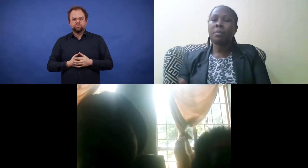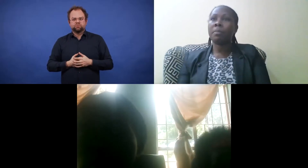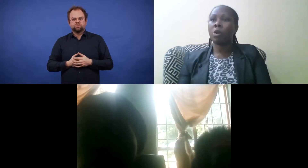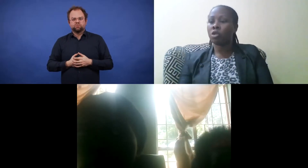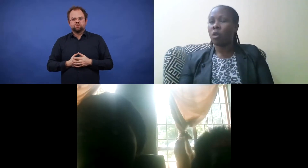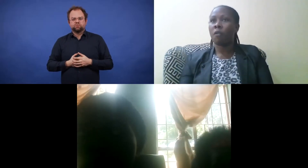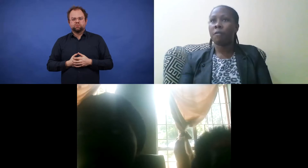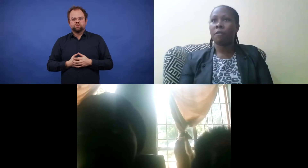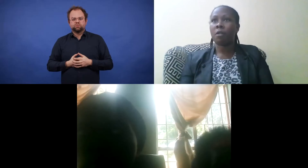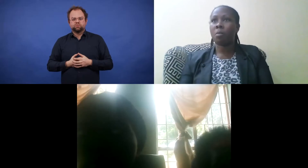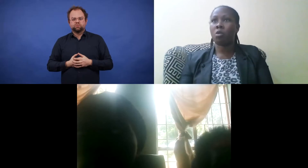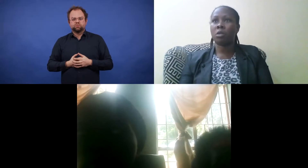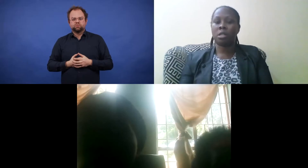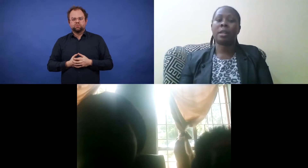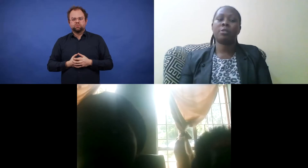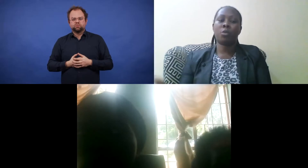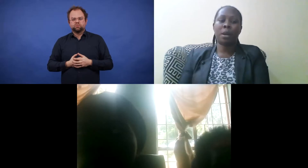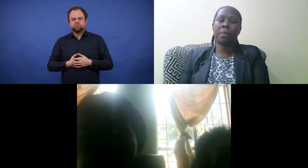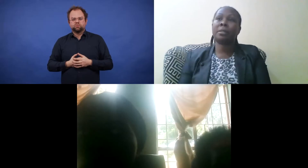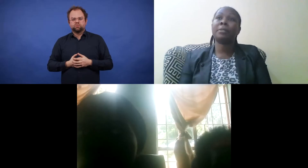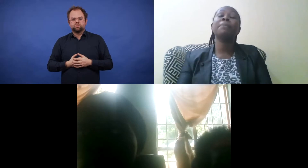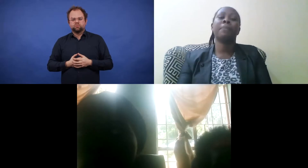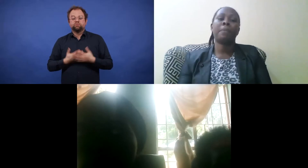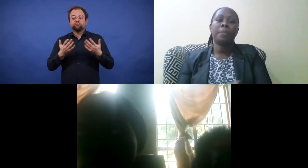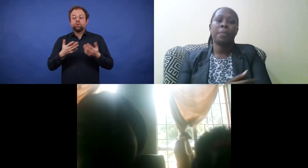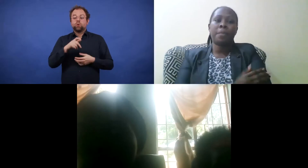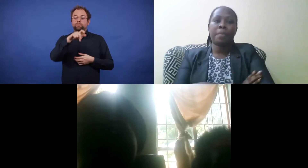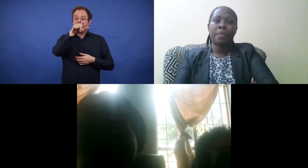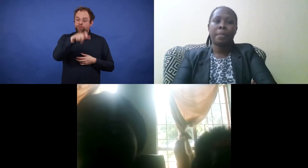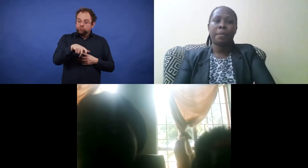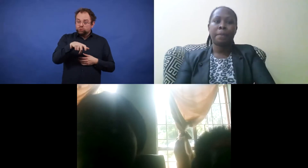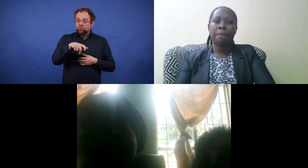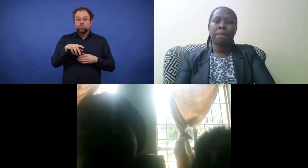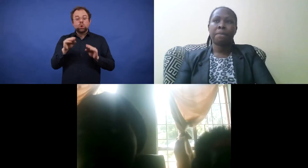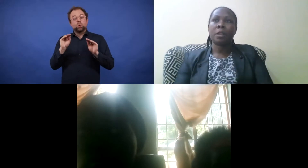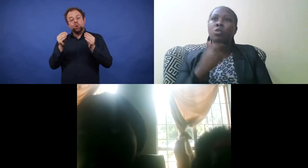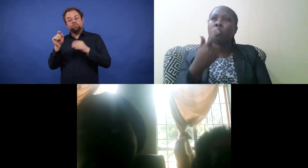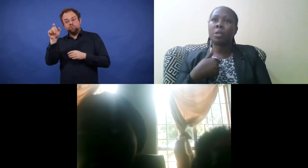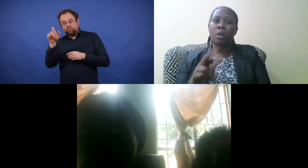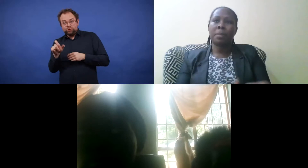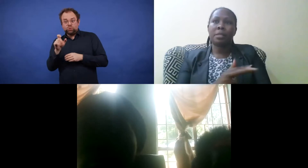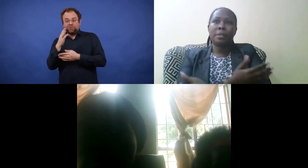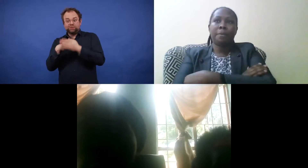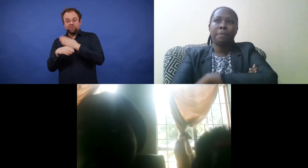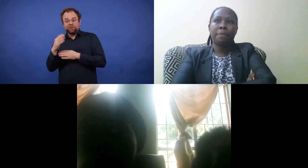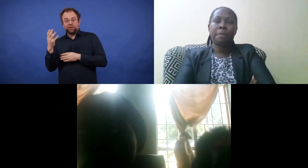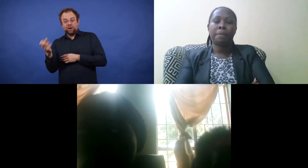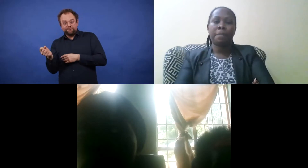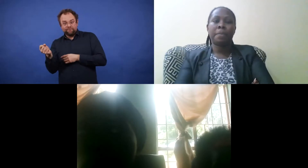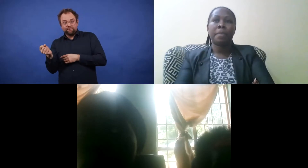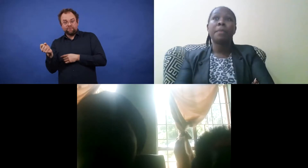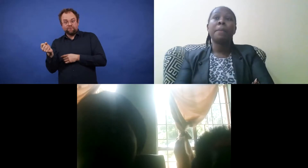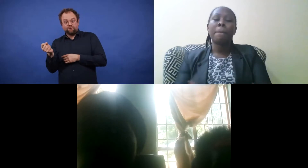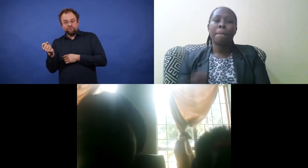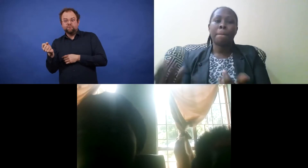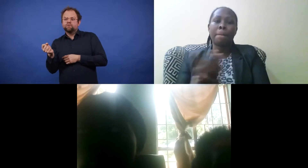lot towards political issues, whether being elected as an